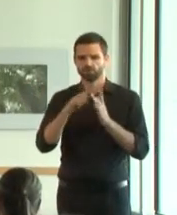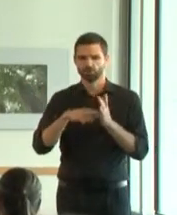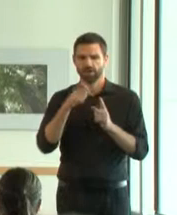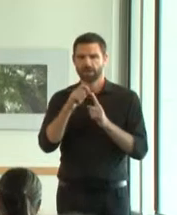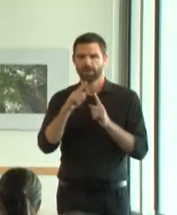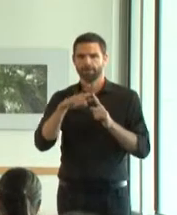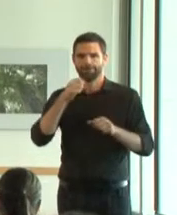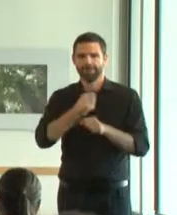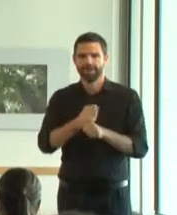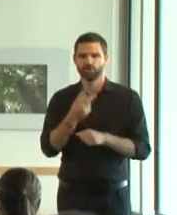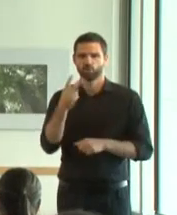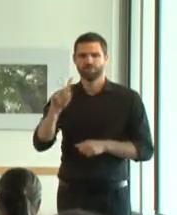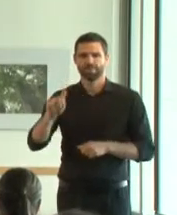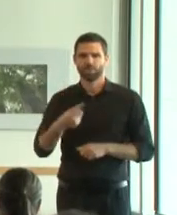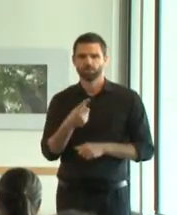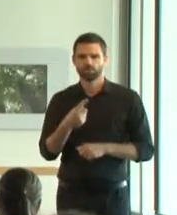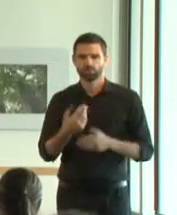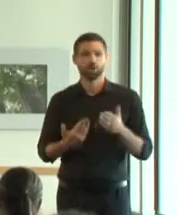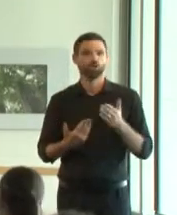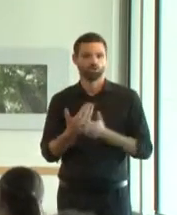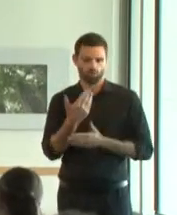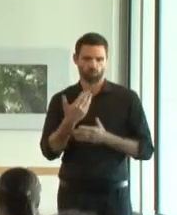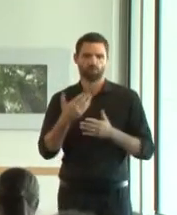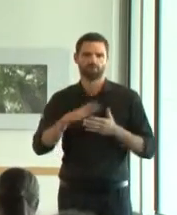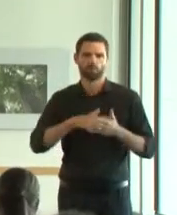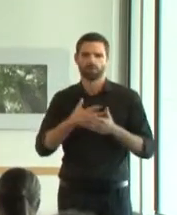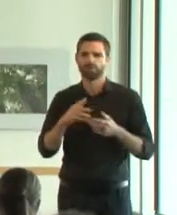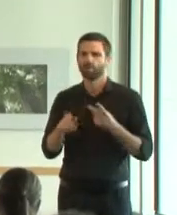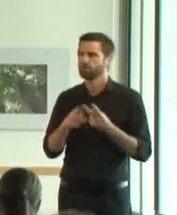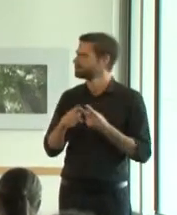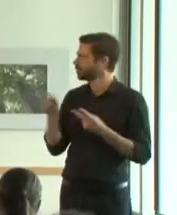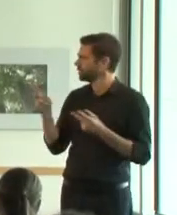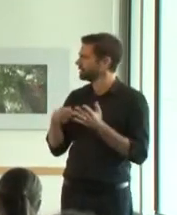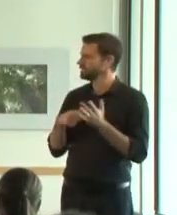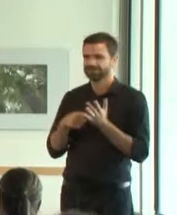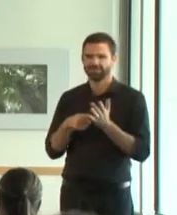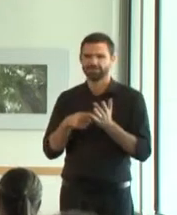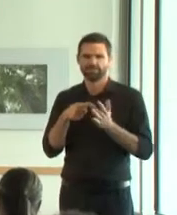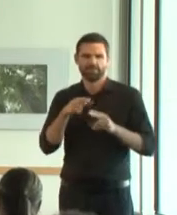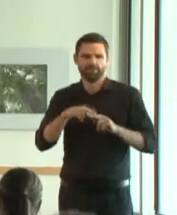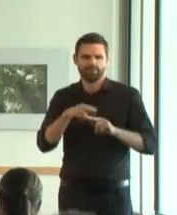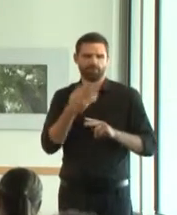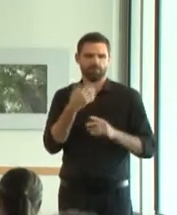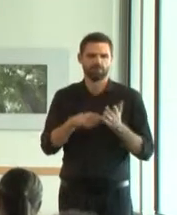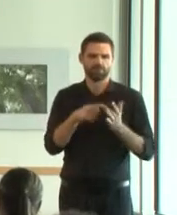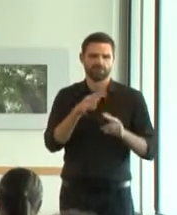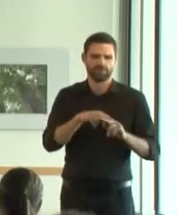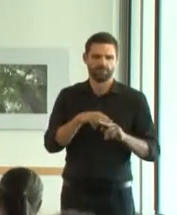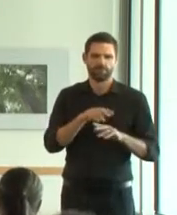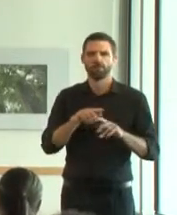format, as opposed to TIFFs, which have been the traditional imaging preservation format. And as opposed to